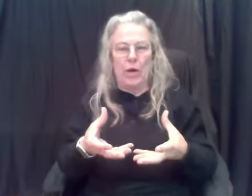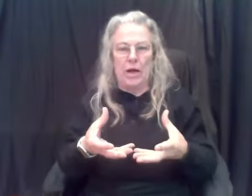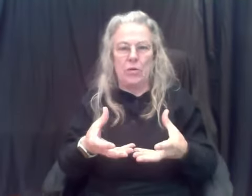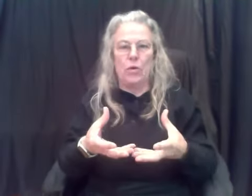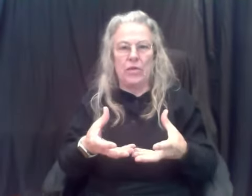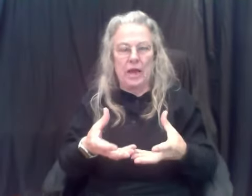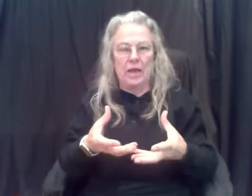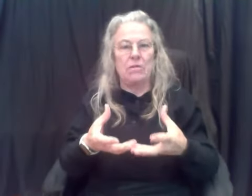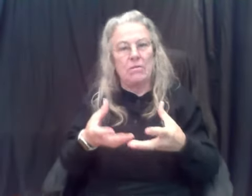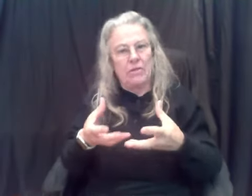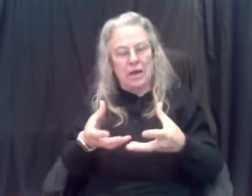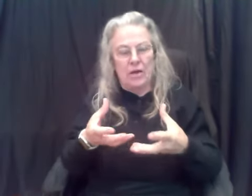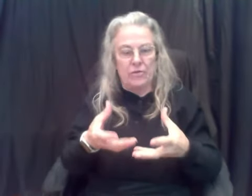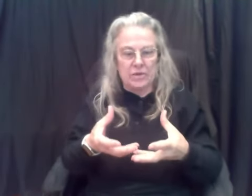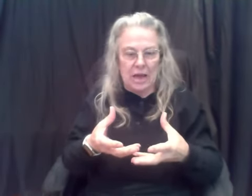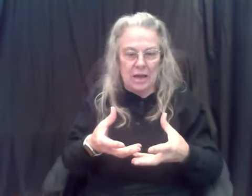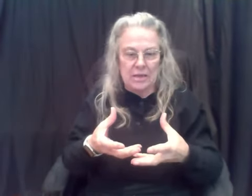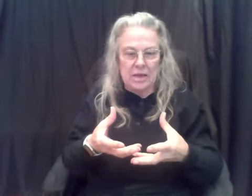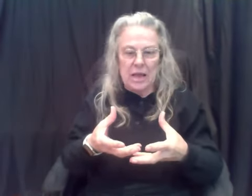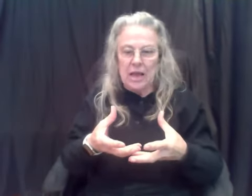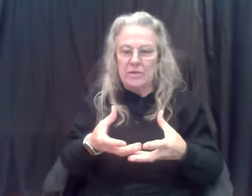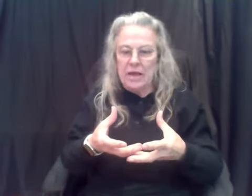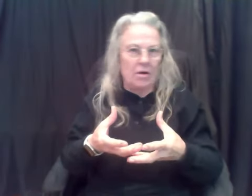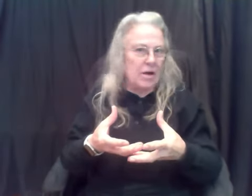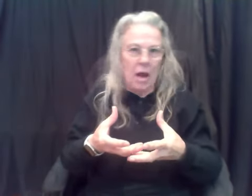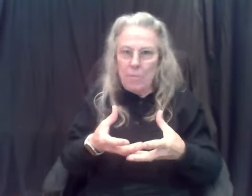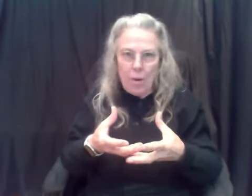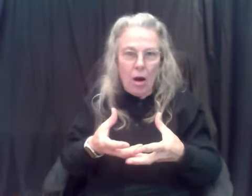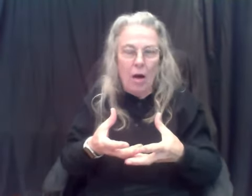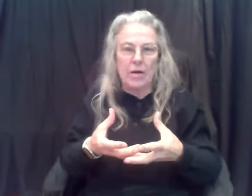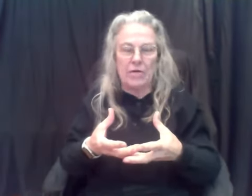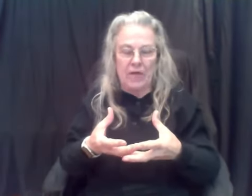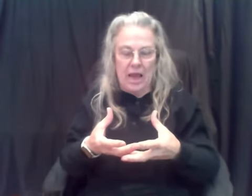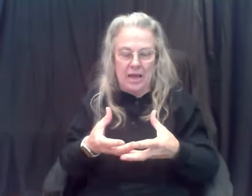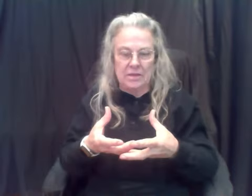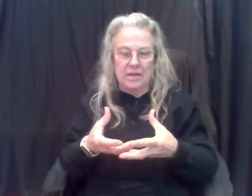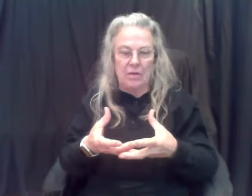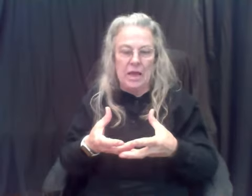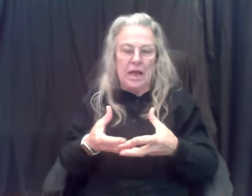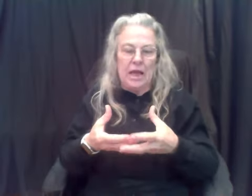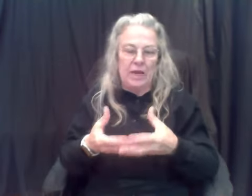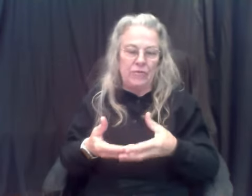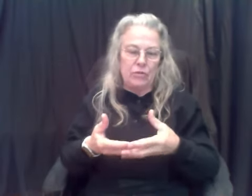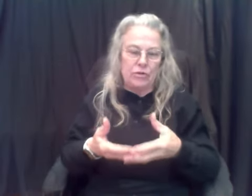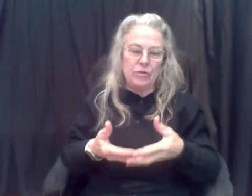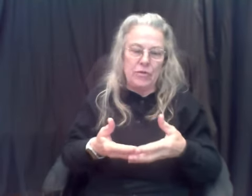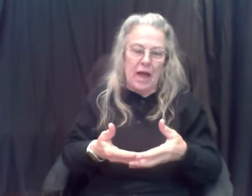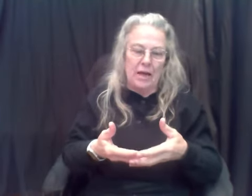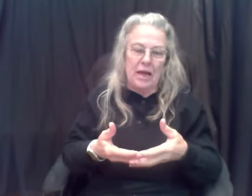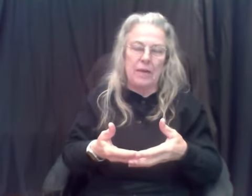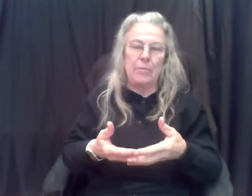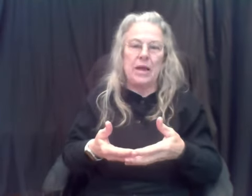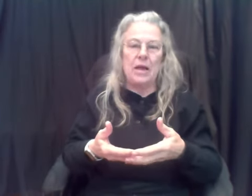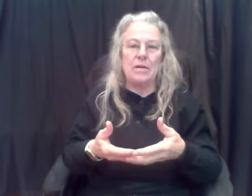within the other signs they are not part of ASL if you do that it becomes